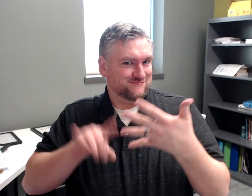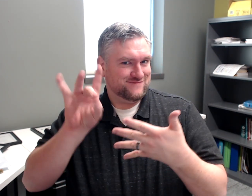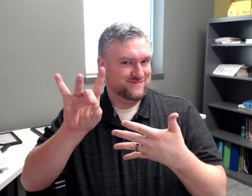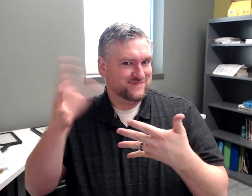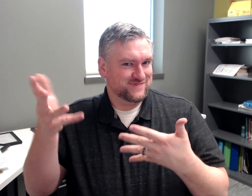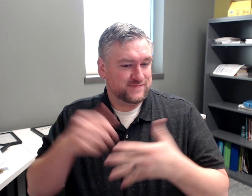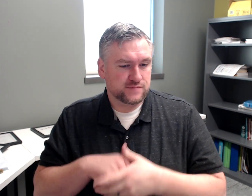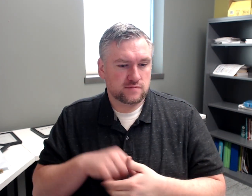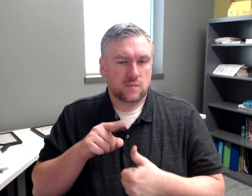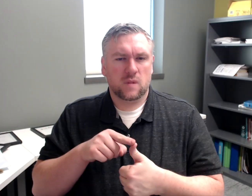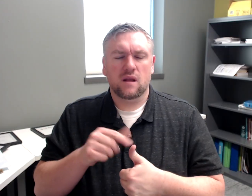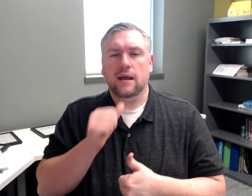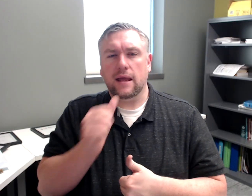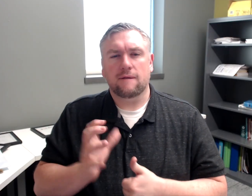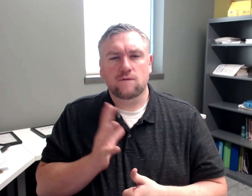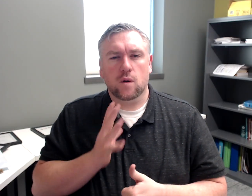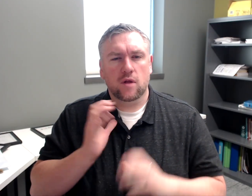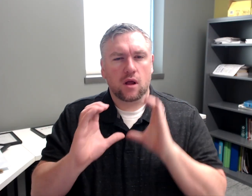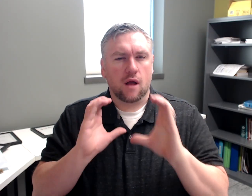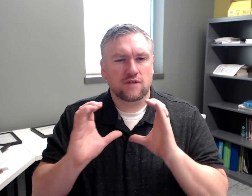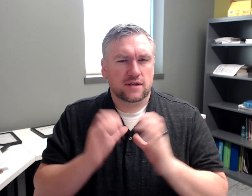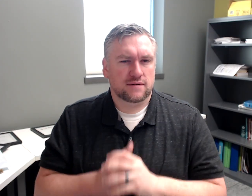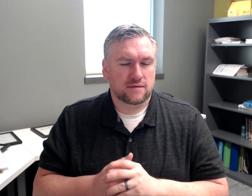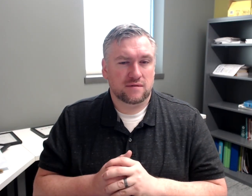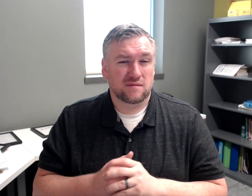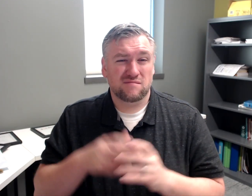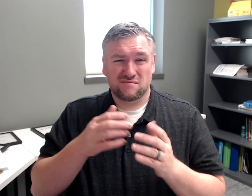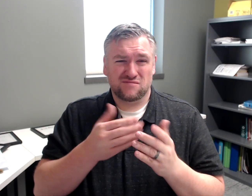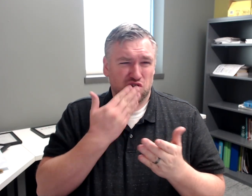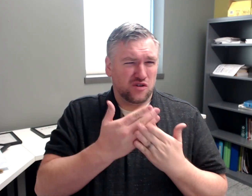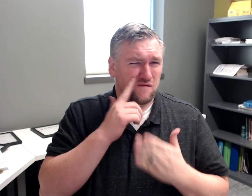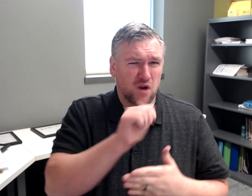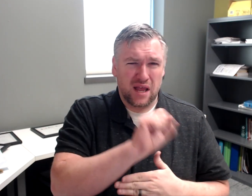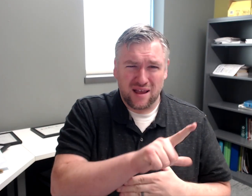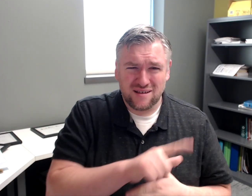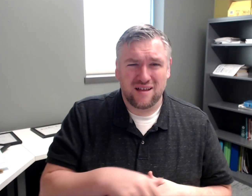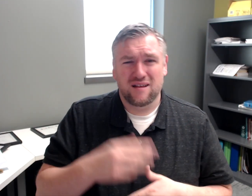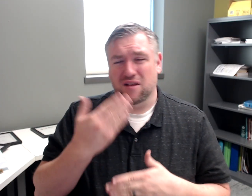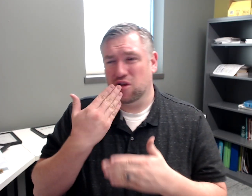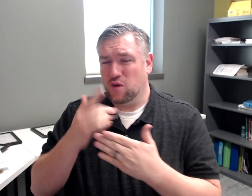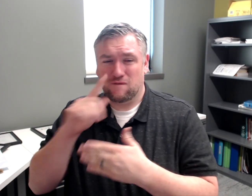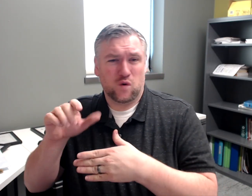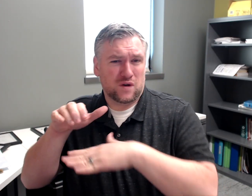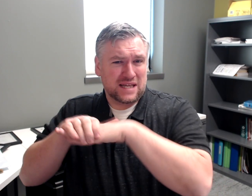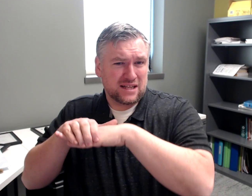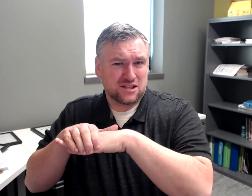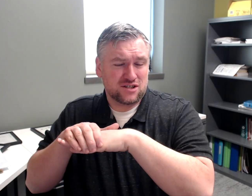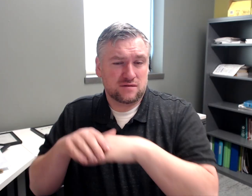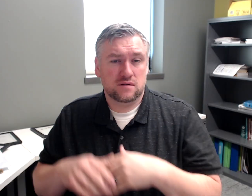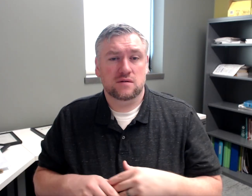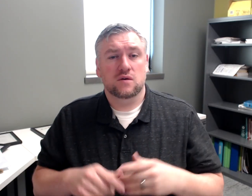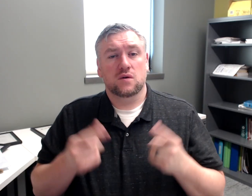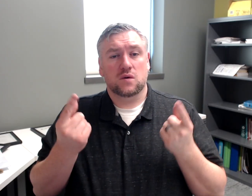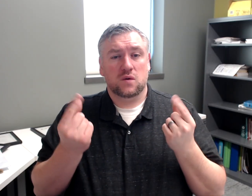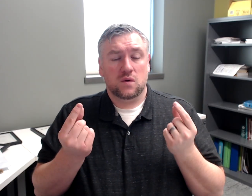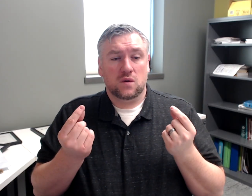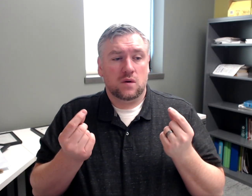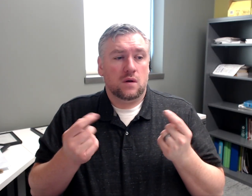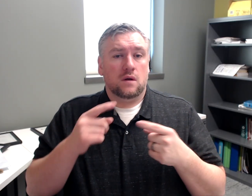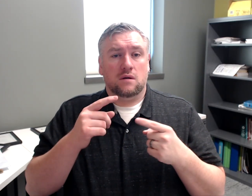So, here's the 8 tips. Number 1, informal conversations. And that's good for ASL or for English. What